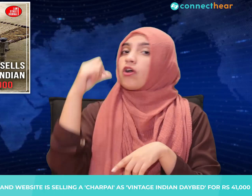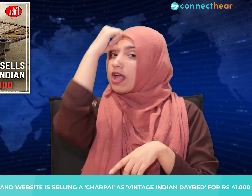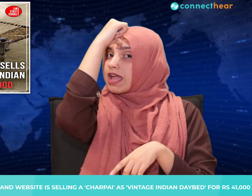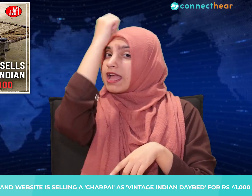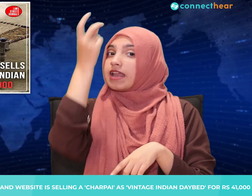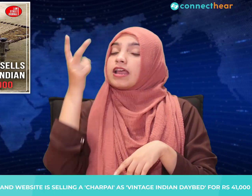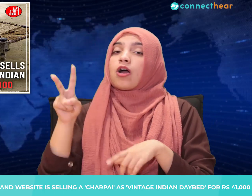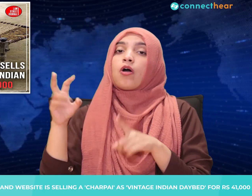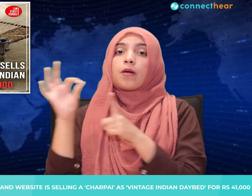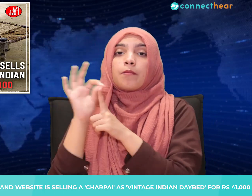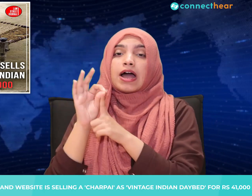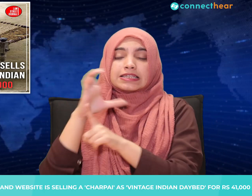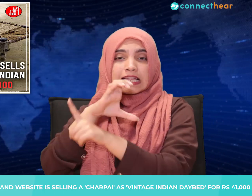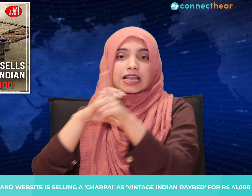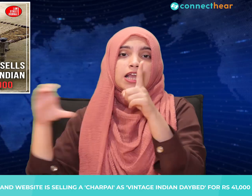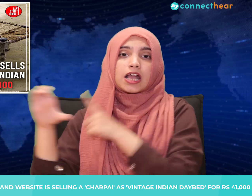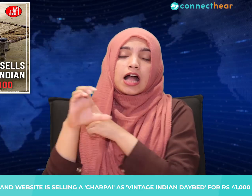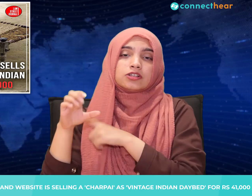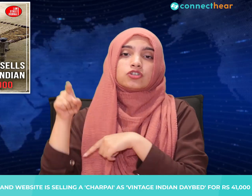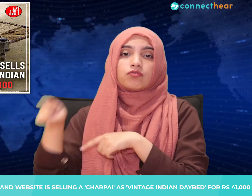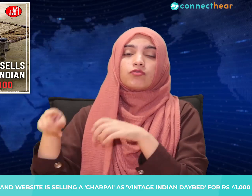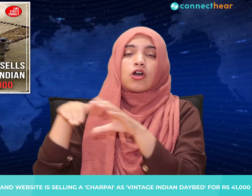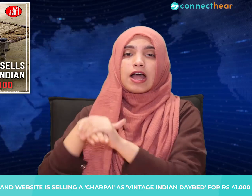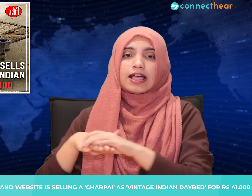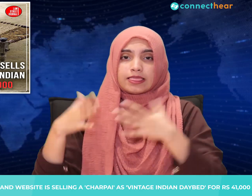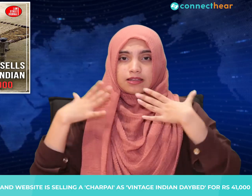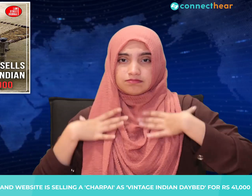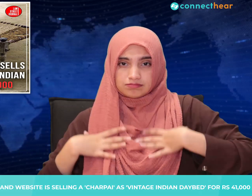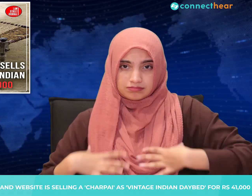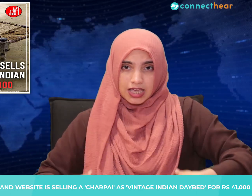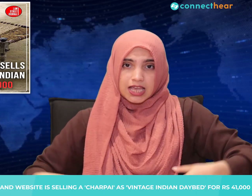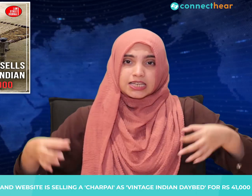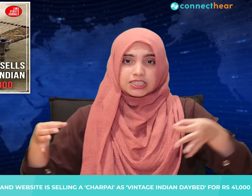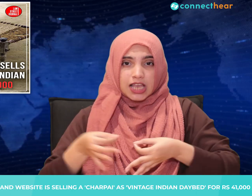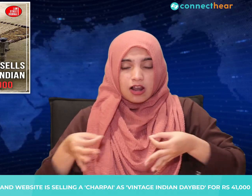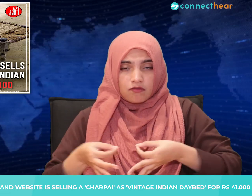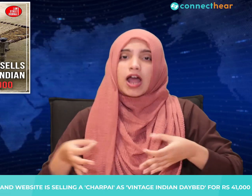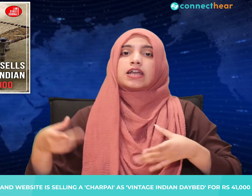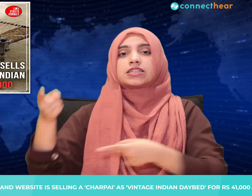or kameez with their side slits and traditional motifs, minus shalwar.